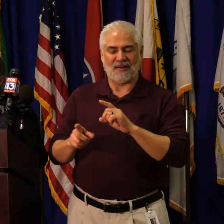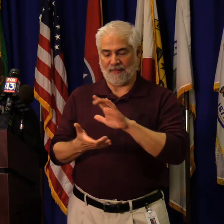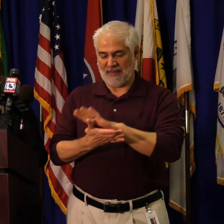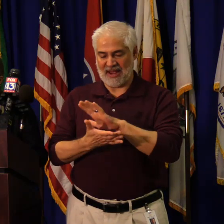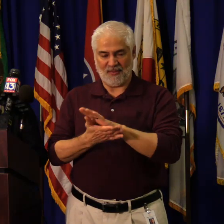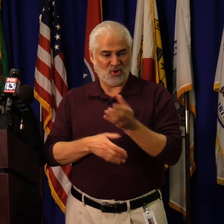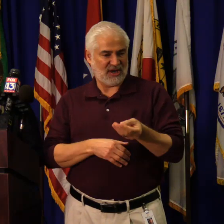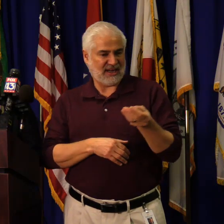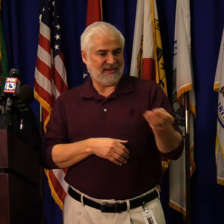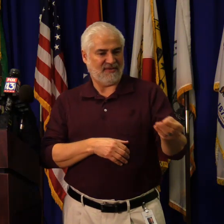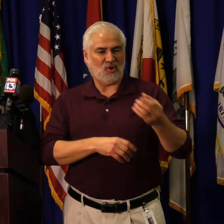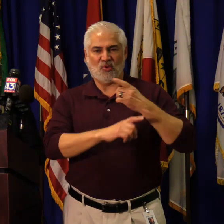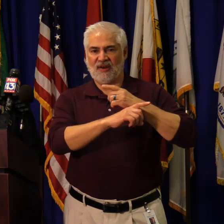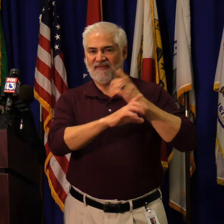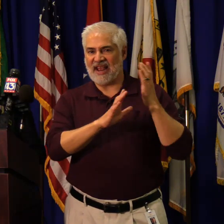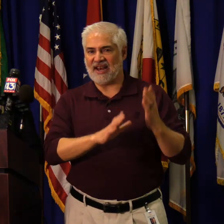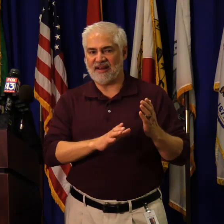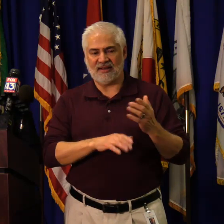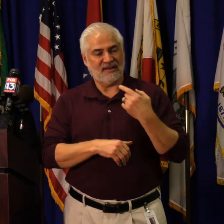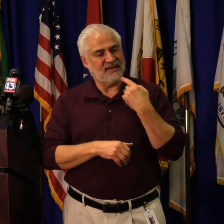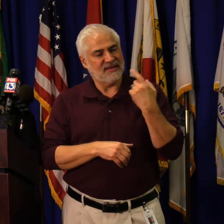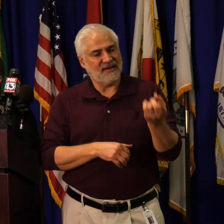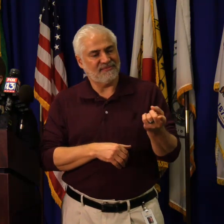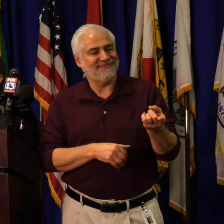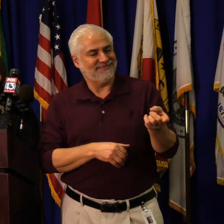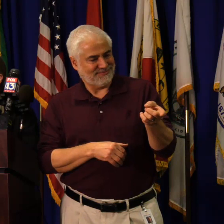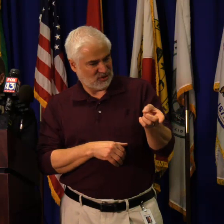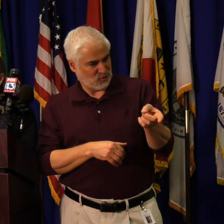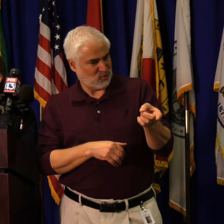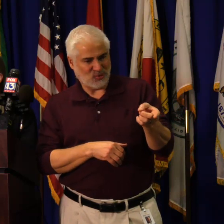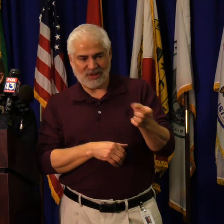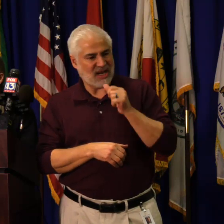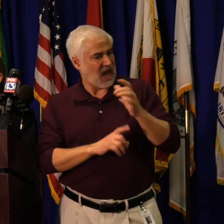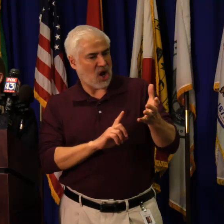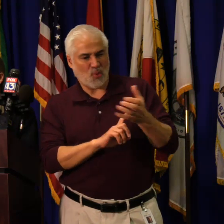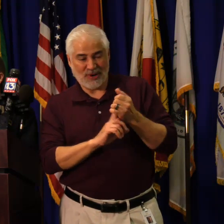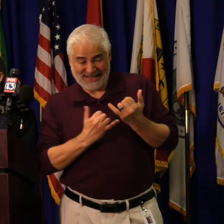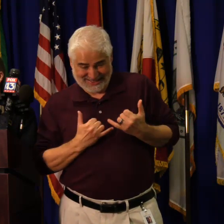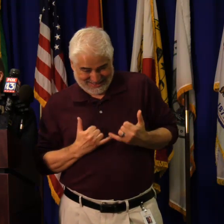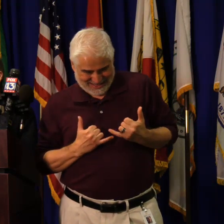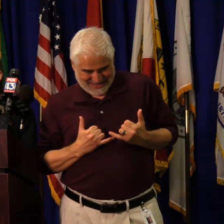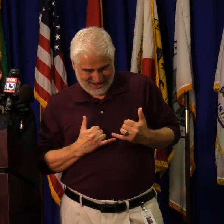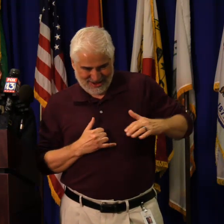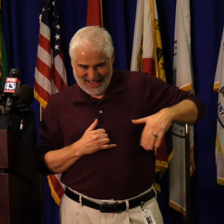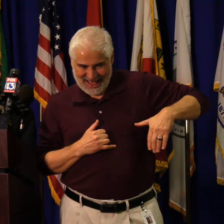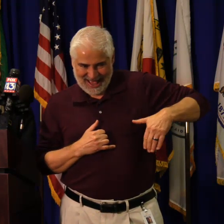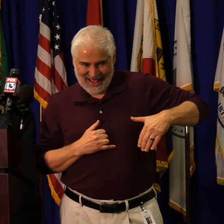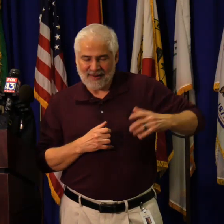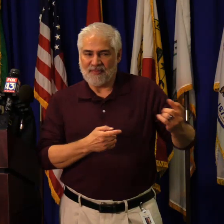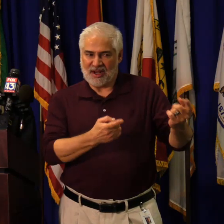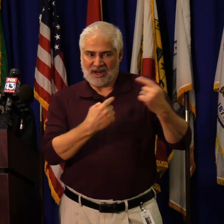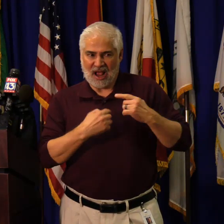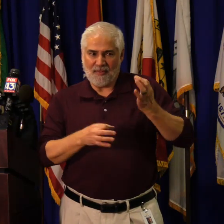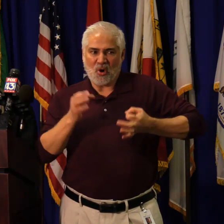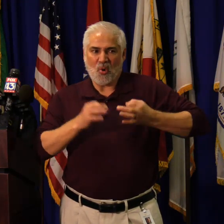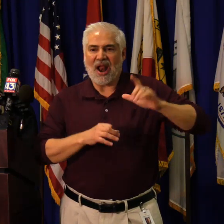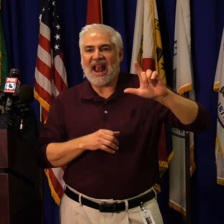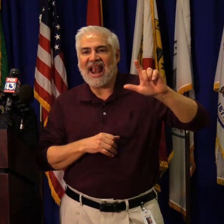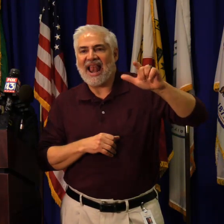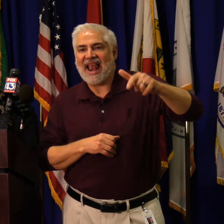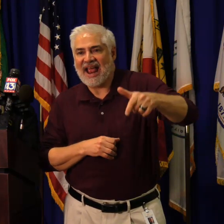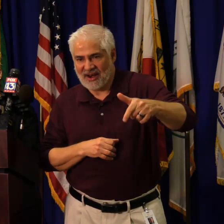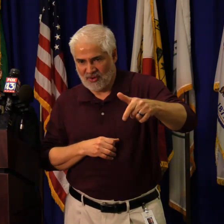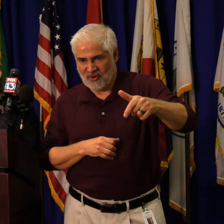given to a defendant telling that individual that they are not being arrested at the moment, but that they should come to court at a later